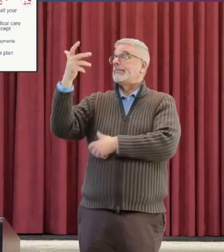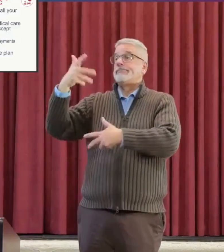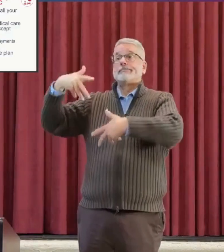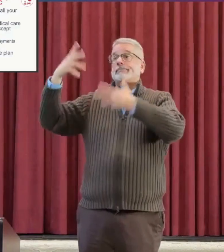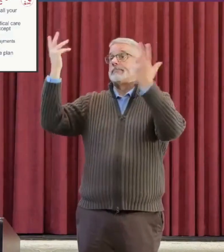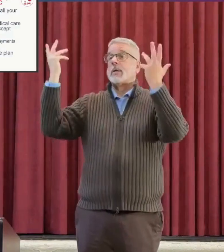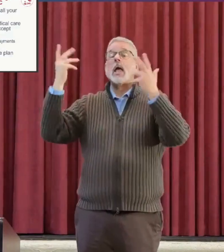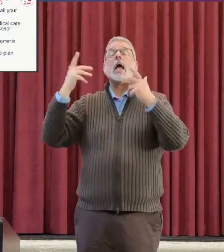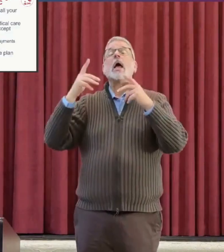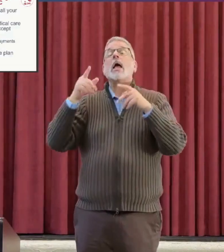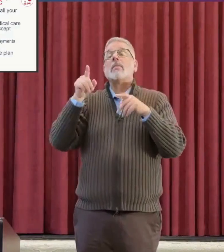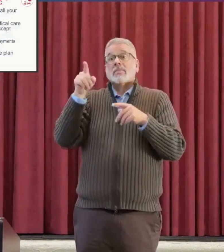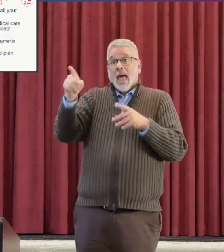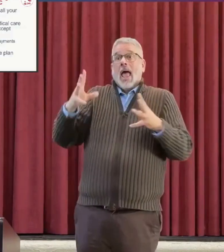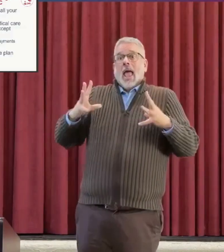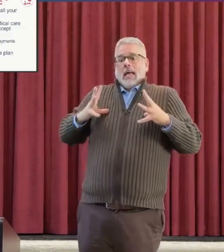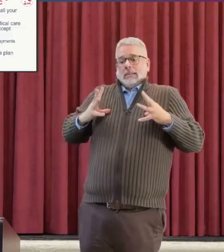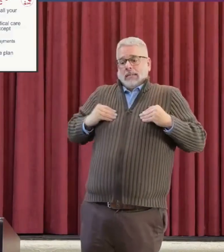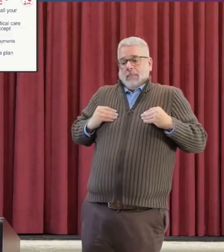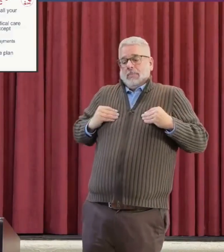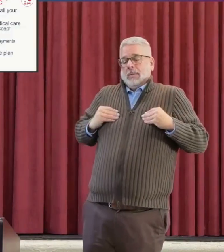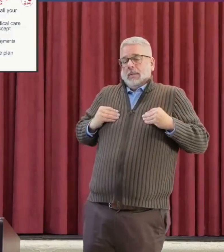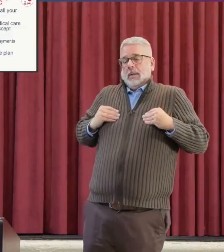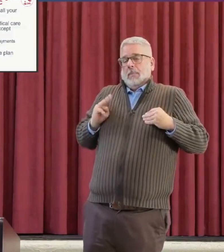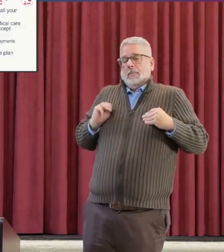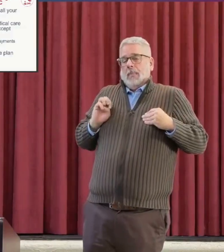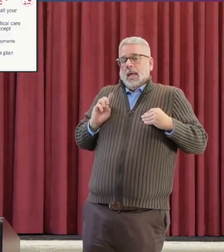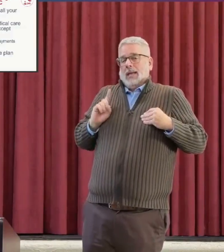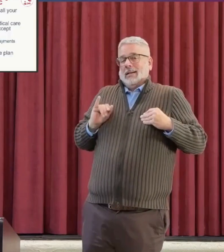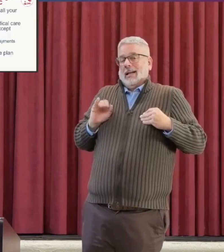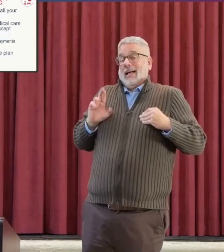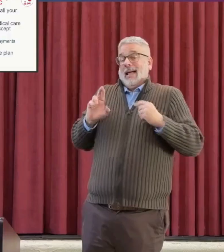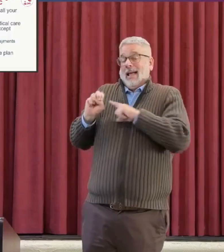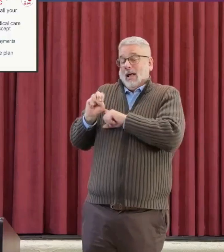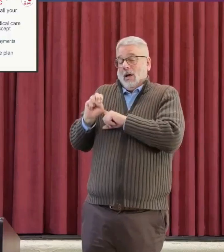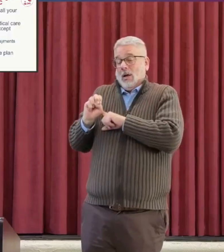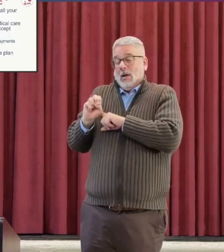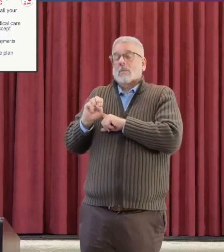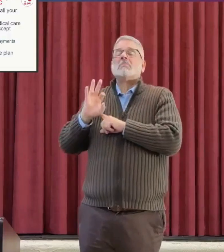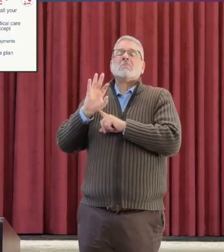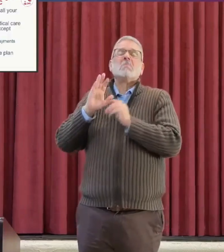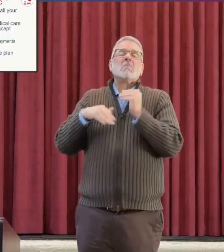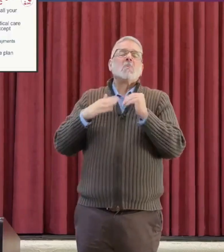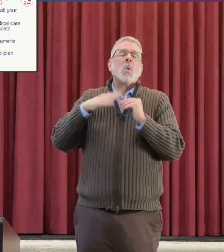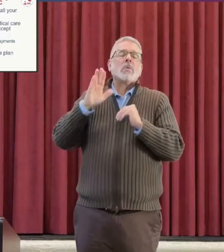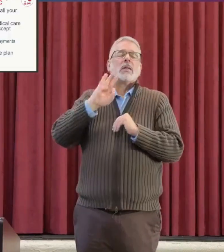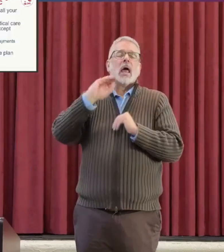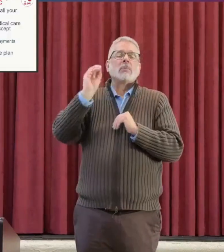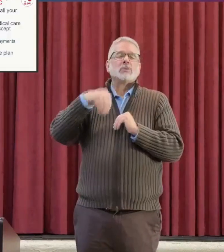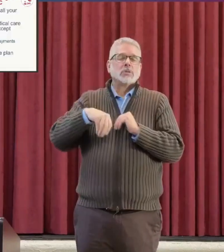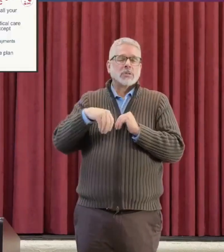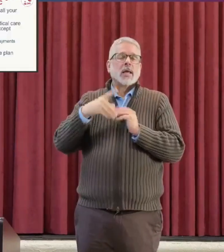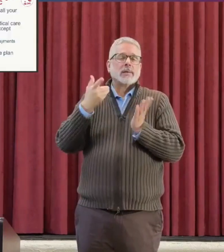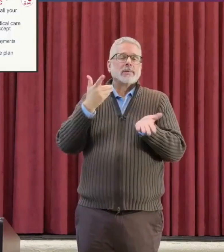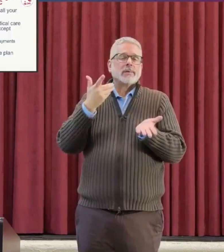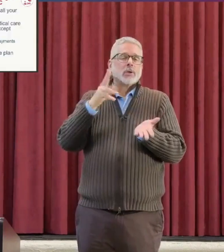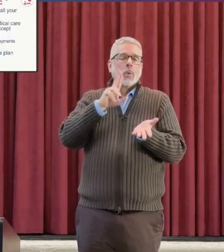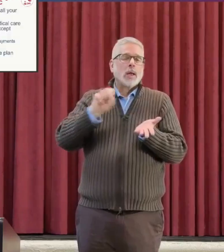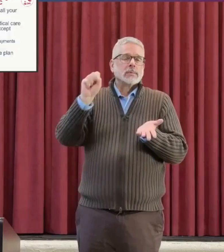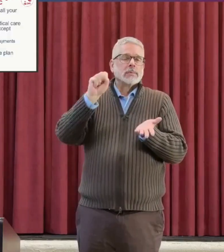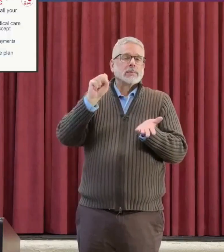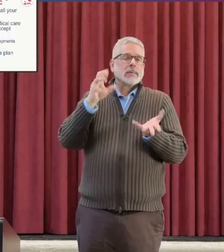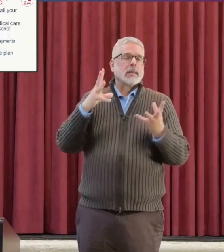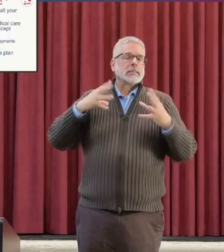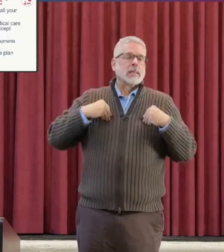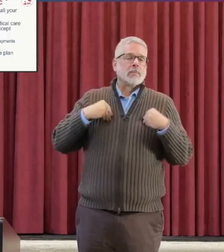want, as long as they accept original Medicare. And more than 90% of doctors and facilities in the United